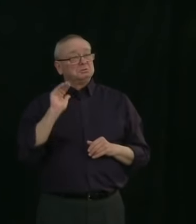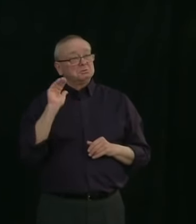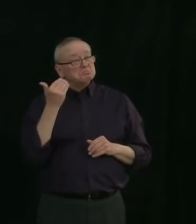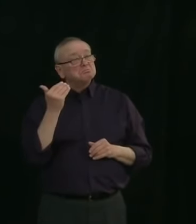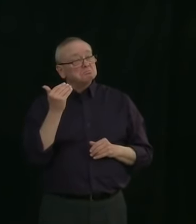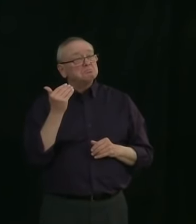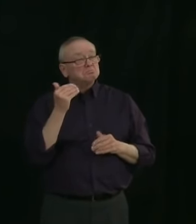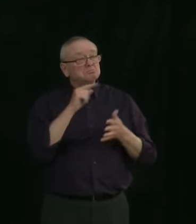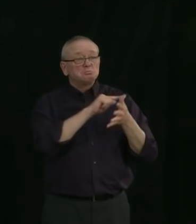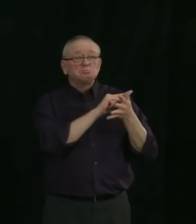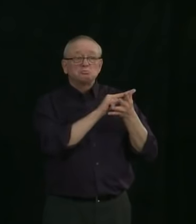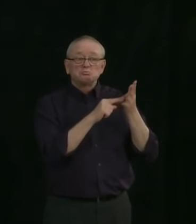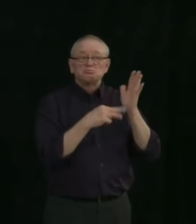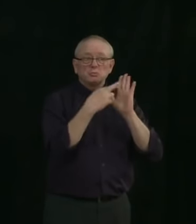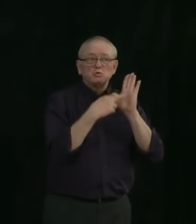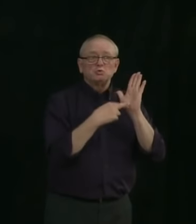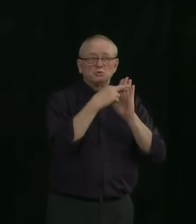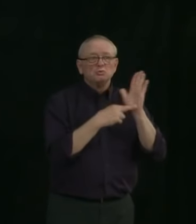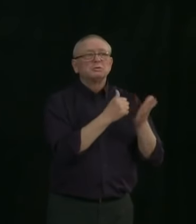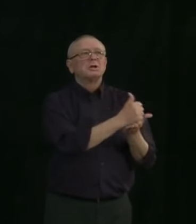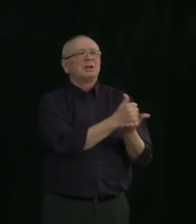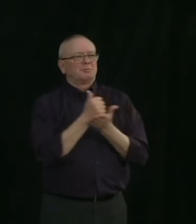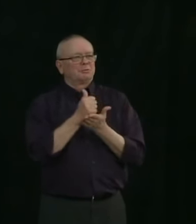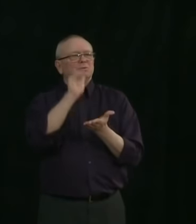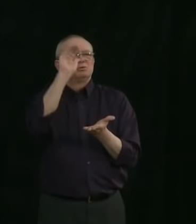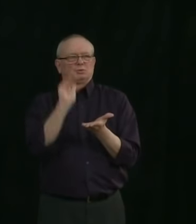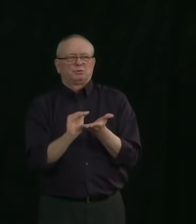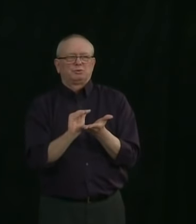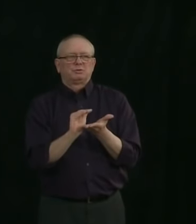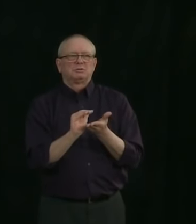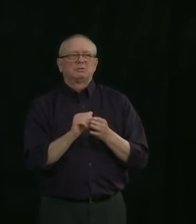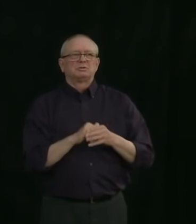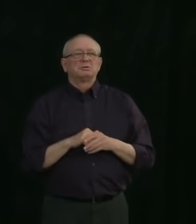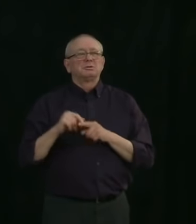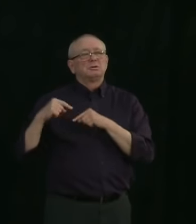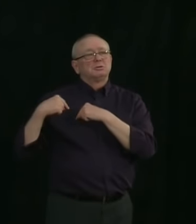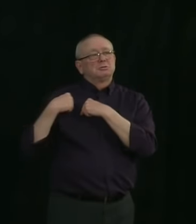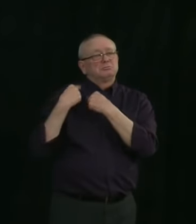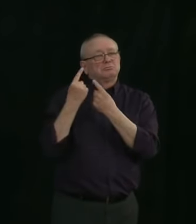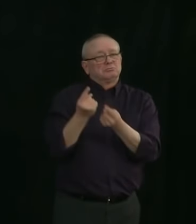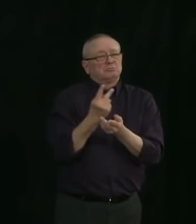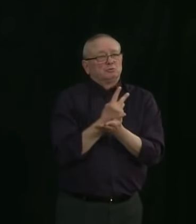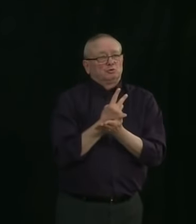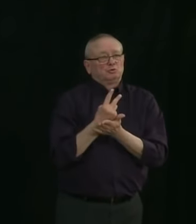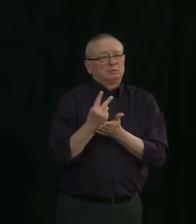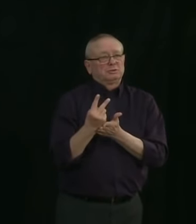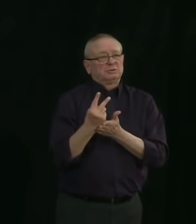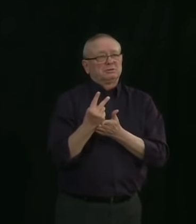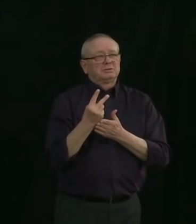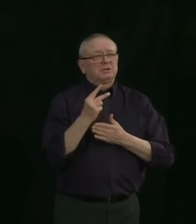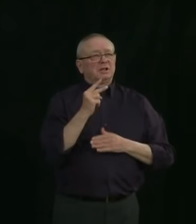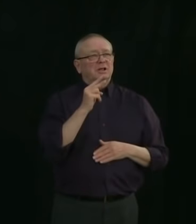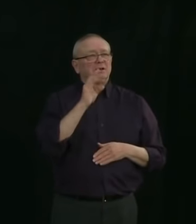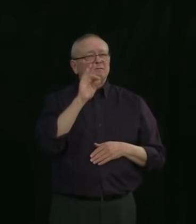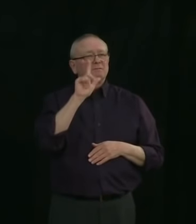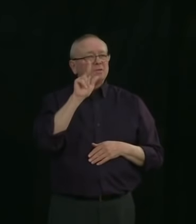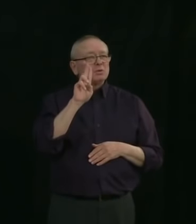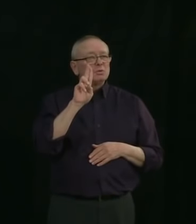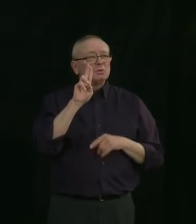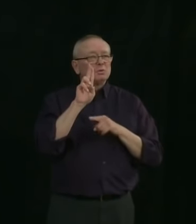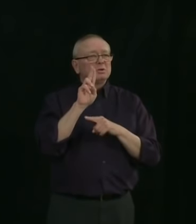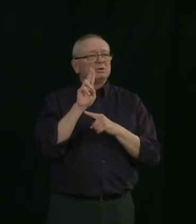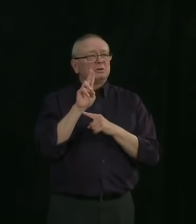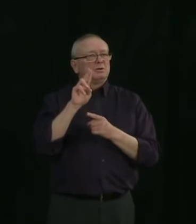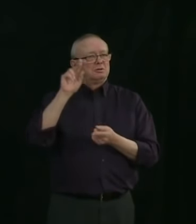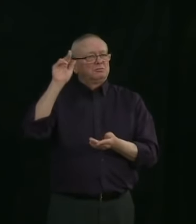a significant drop in the number of confirmed influenza cases. While we would expect a slow reduction at this time of year,